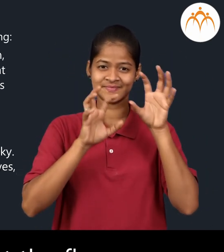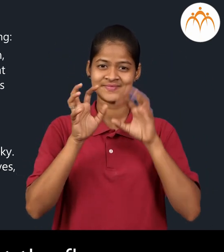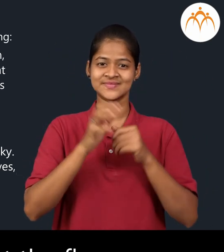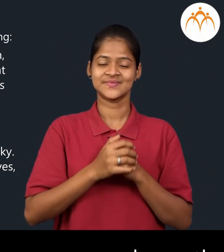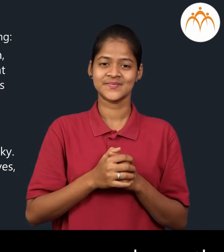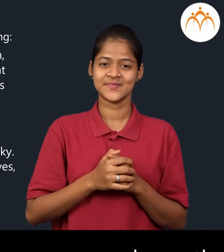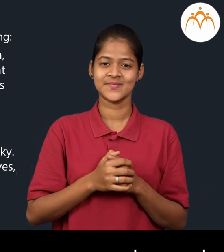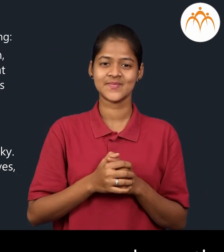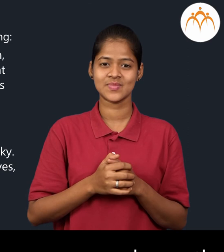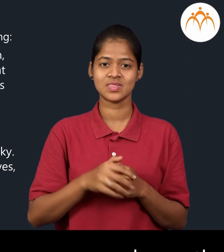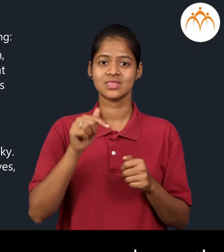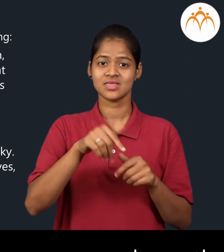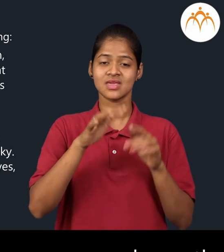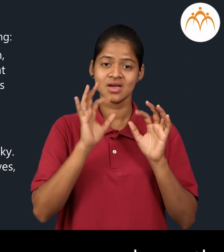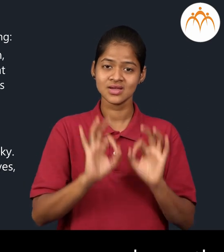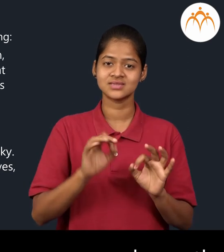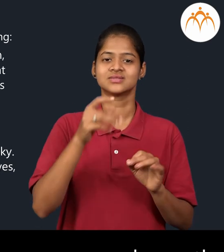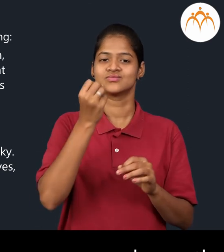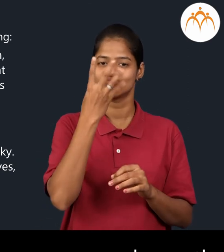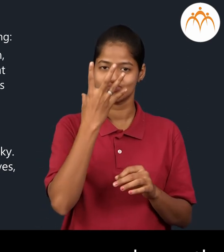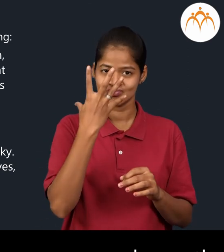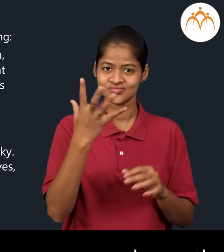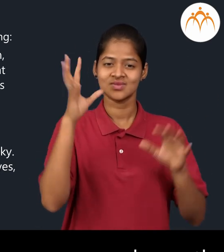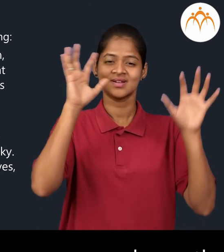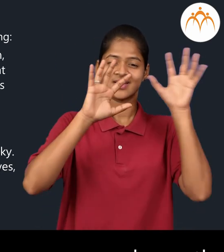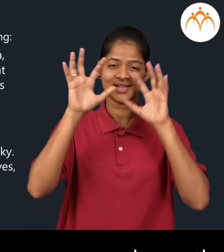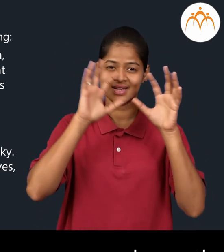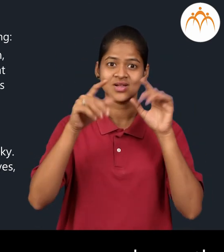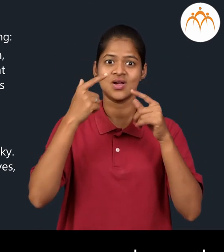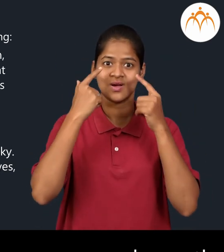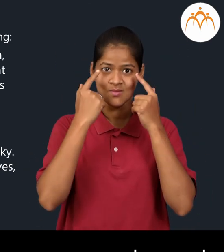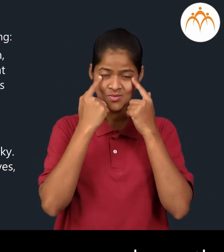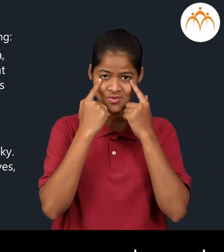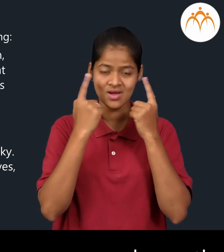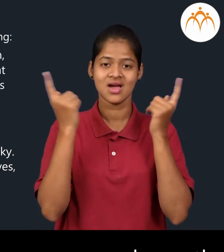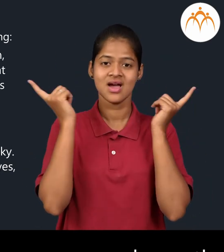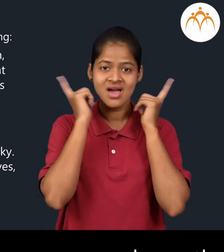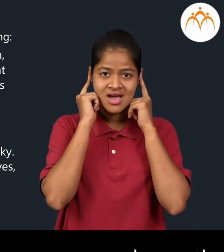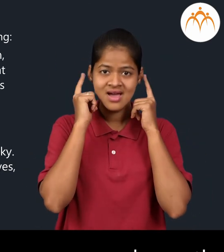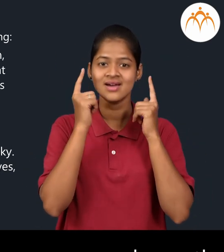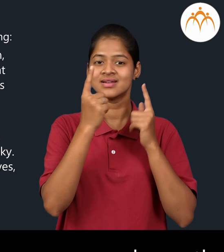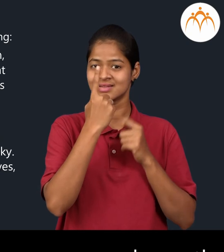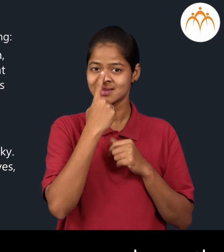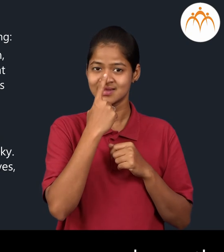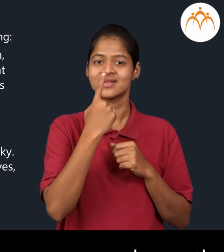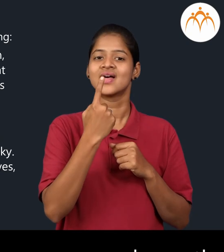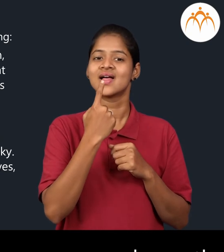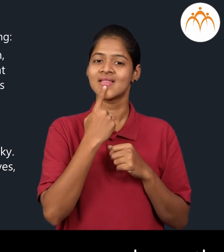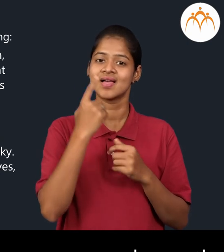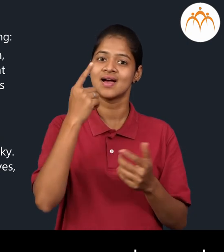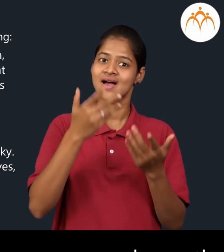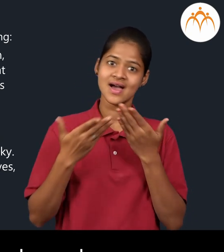flowers and the clouds have eyes, ears, nose and mouth.